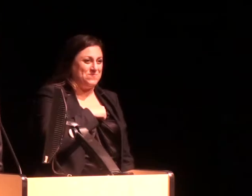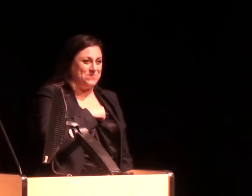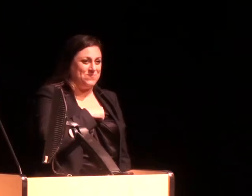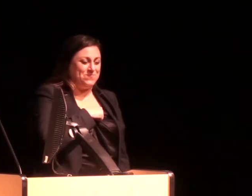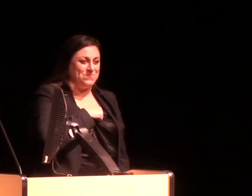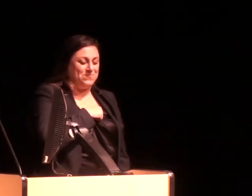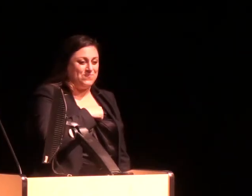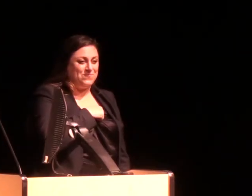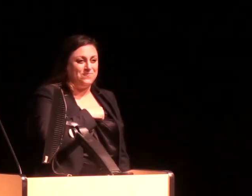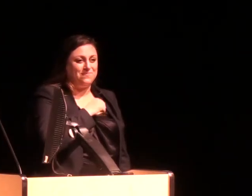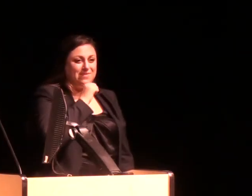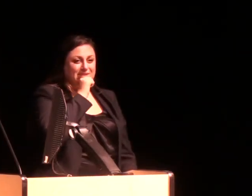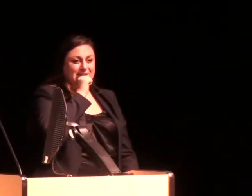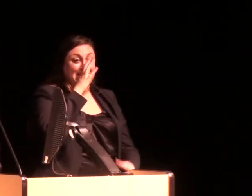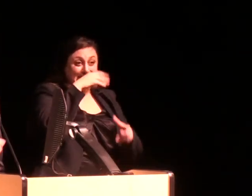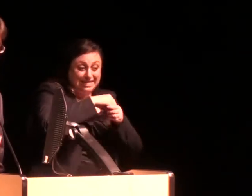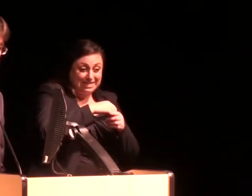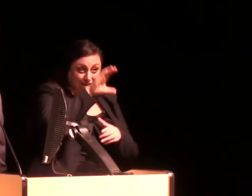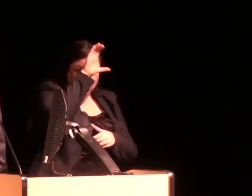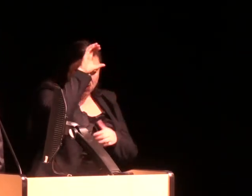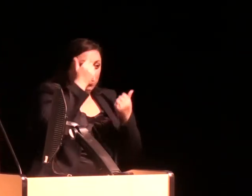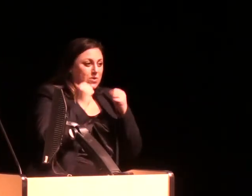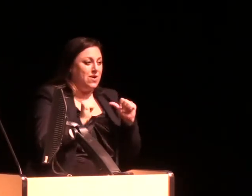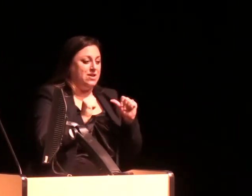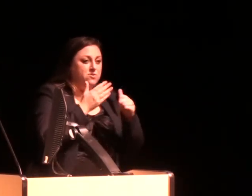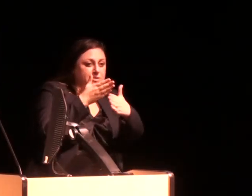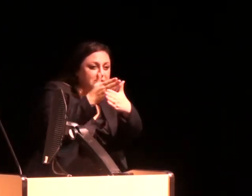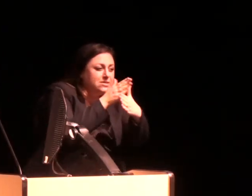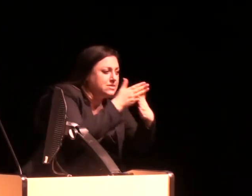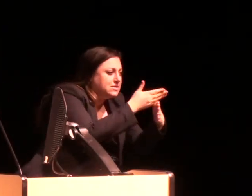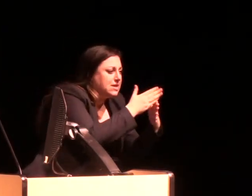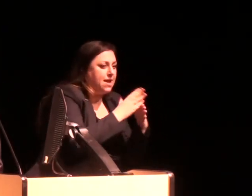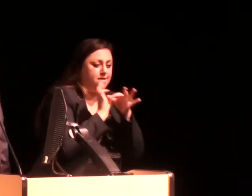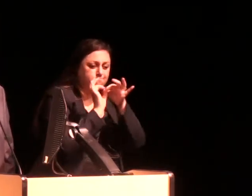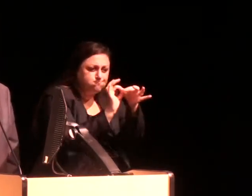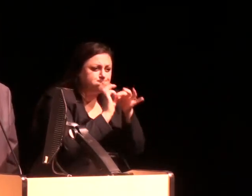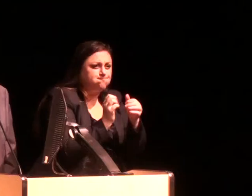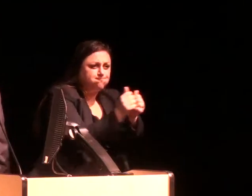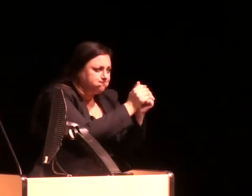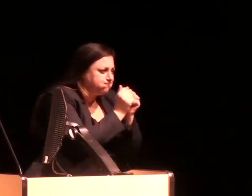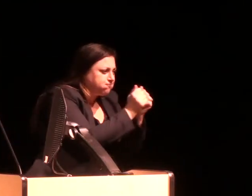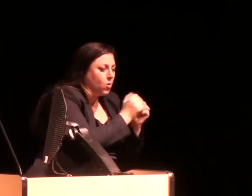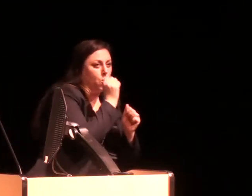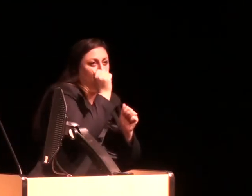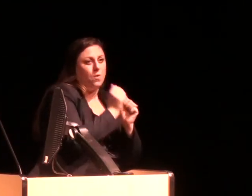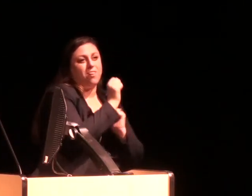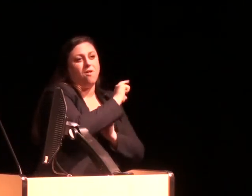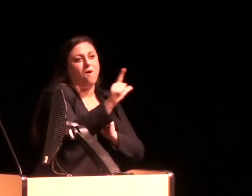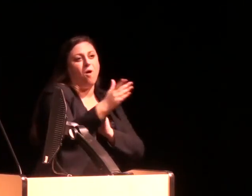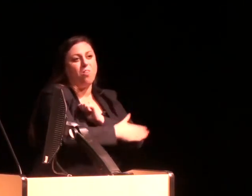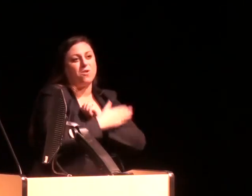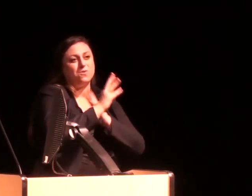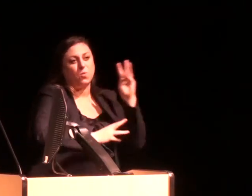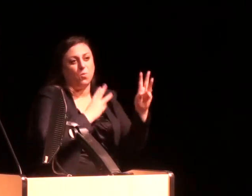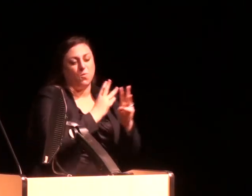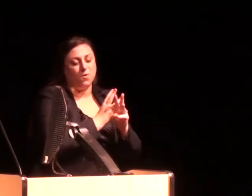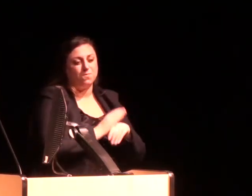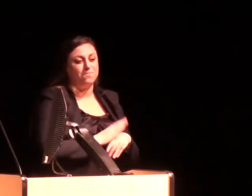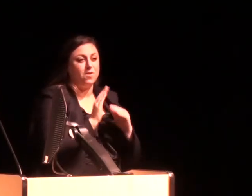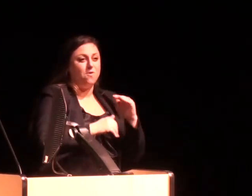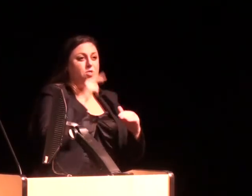have results inside of Cuba, we try to share, we try to have cooperation with all the countries in the world. And I can say that more